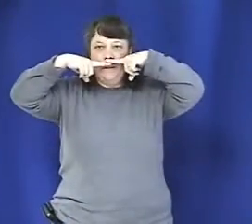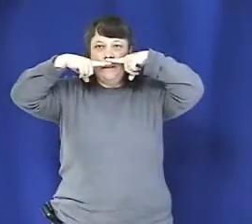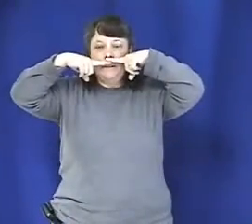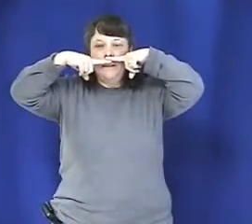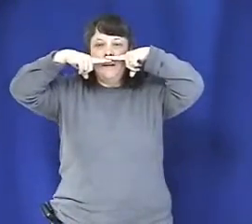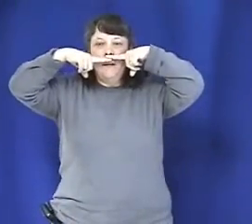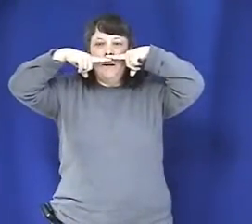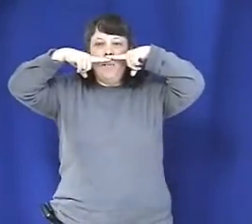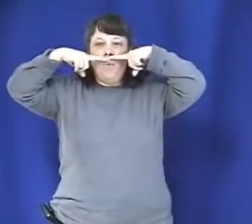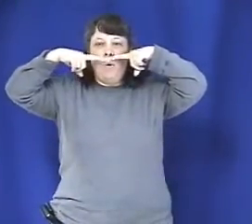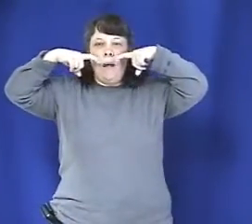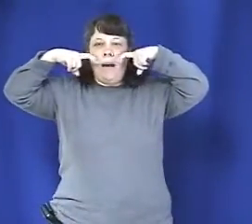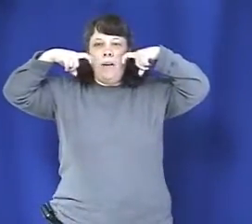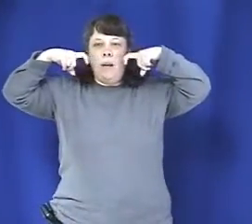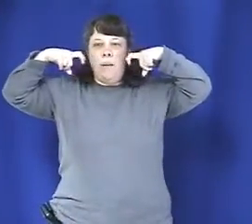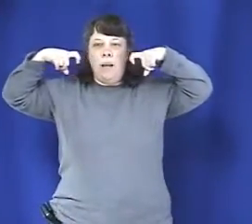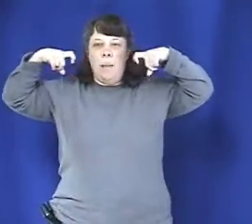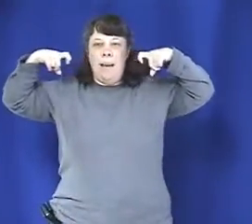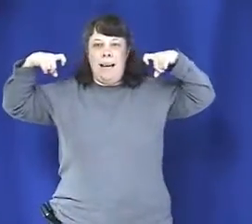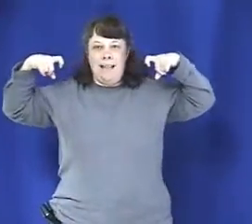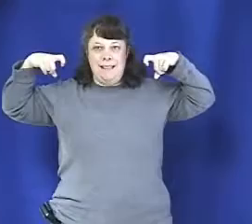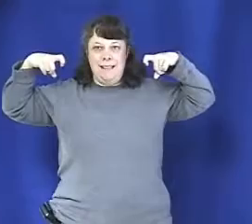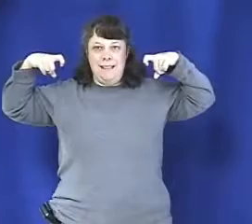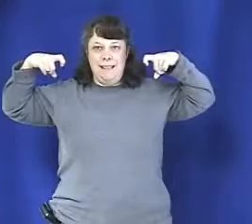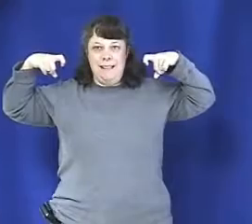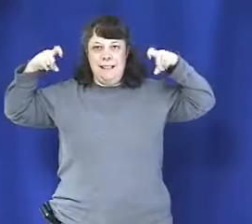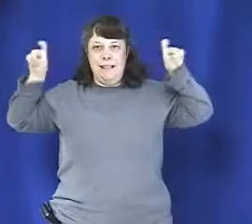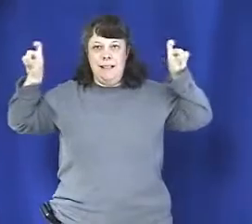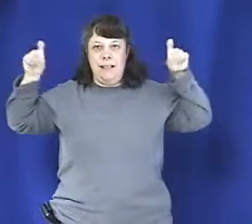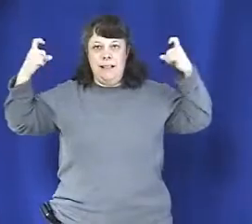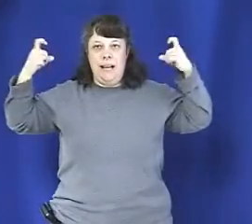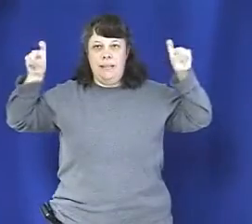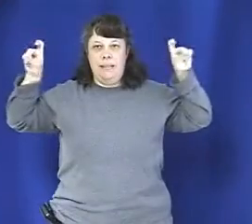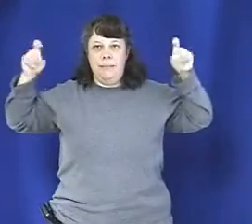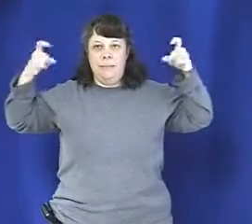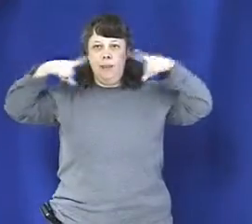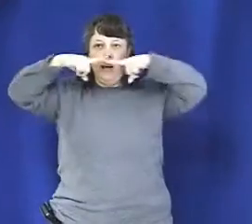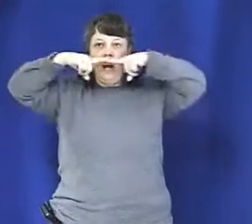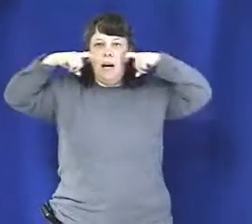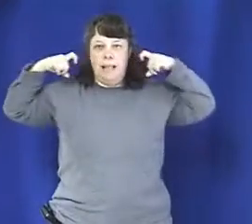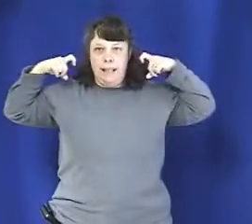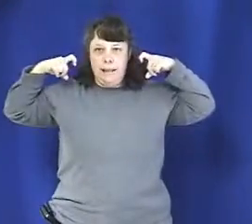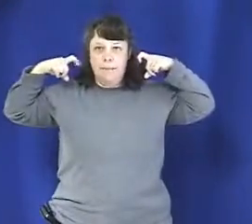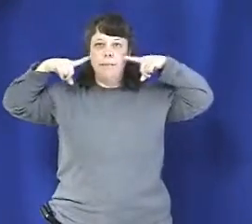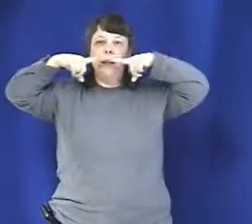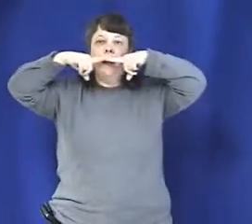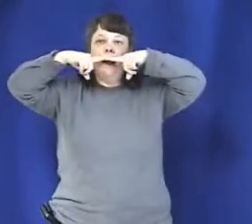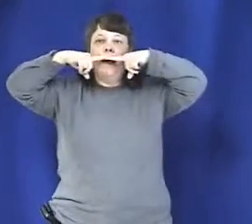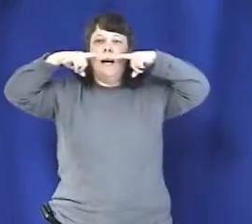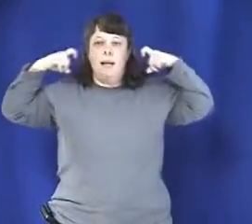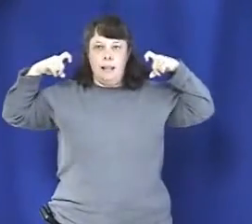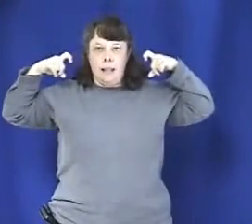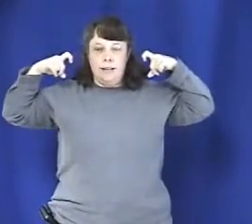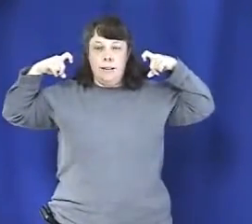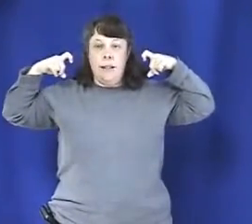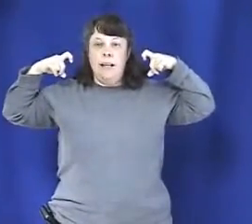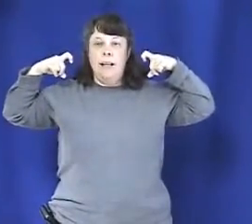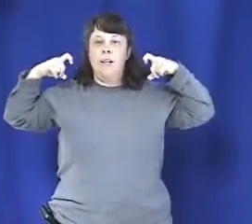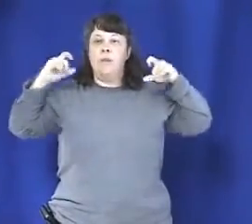nose, pull out and become X's. That's an X. Ugly. Ugly. You